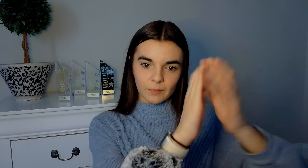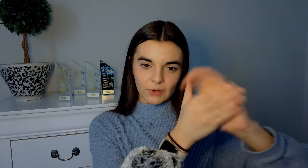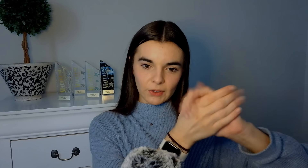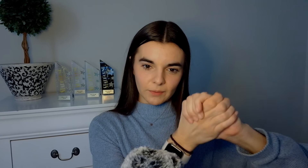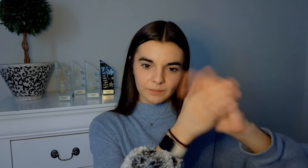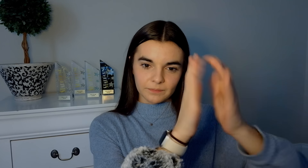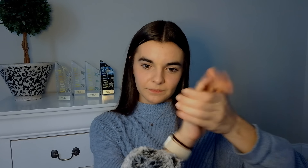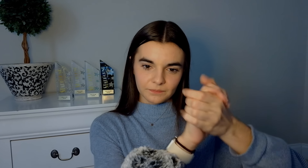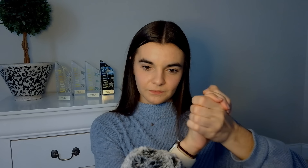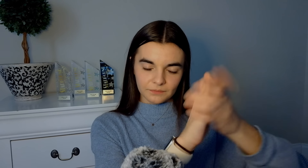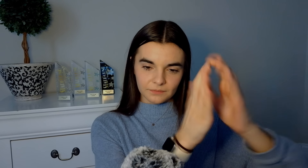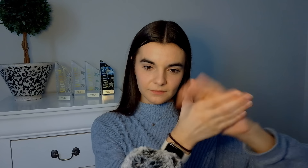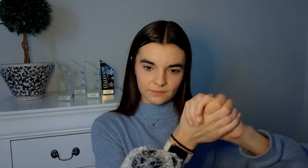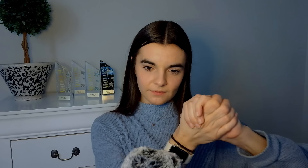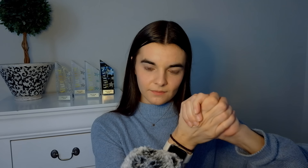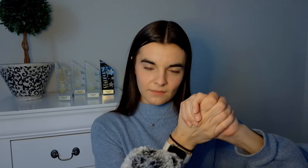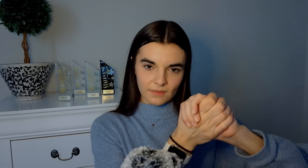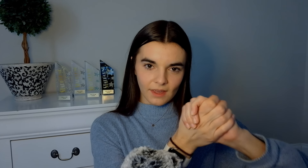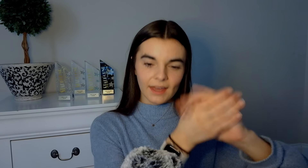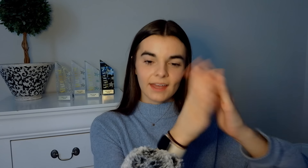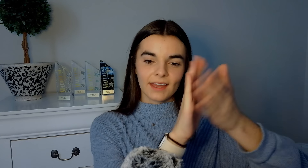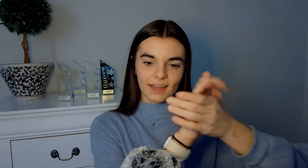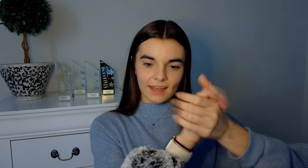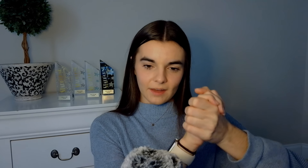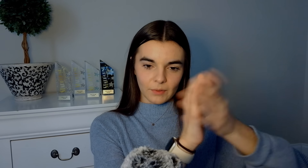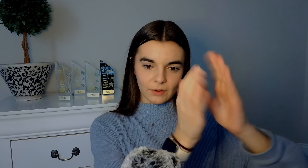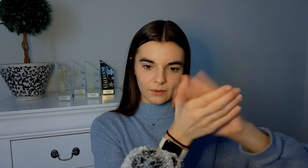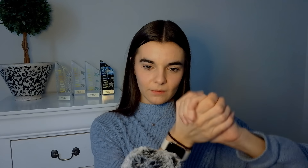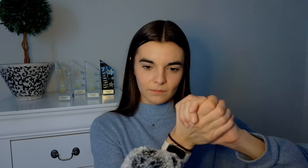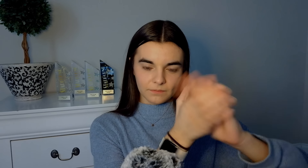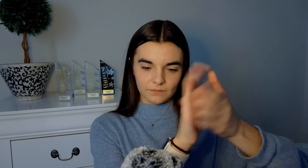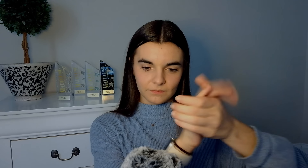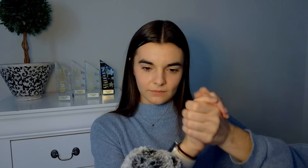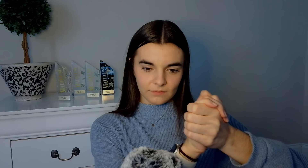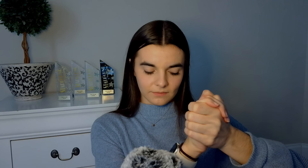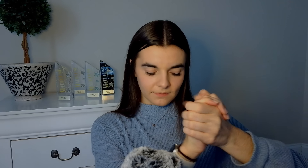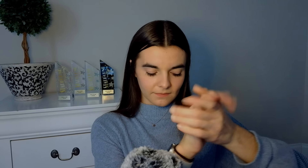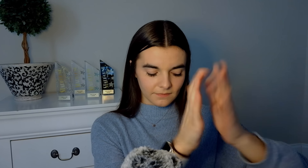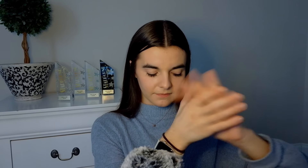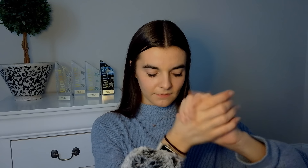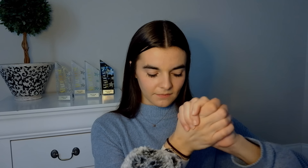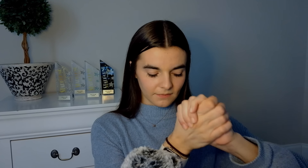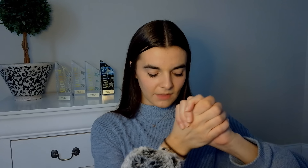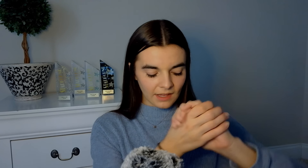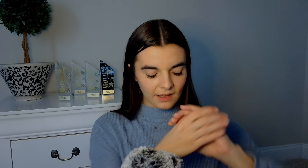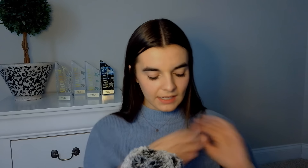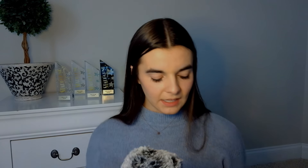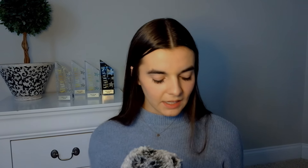Hamburger. Hamburger.